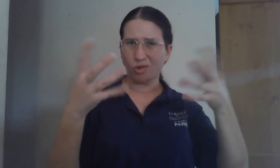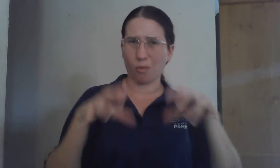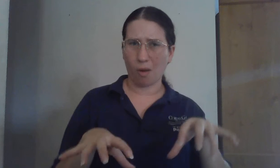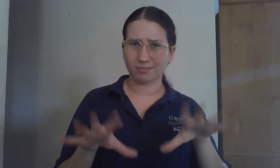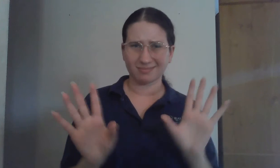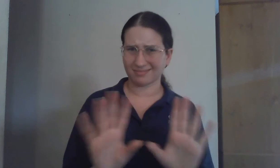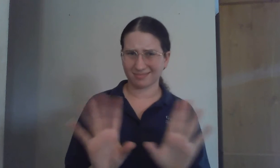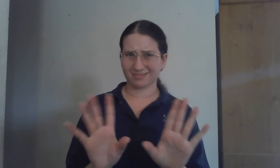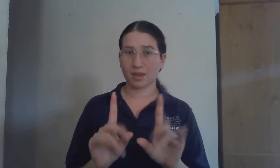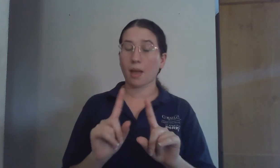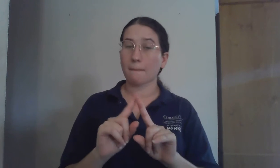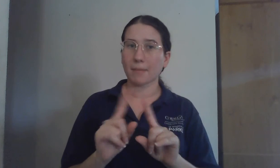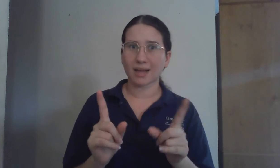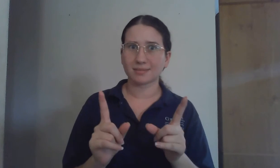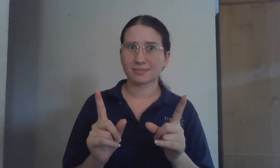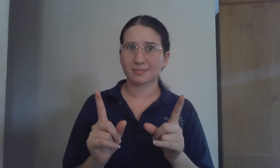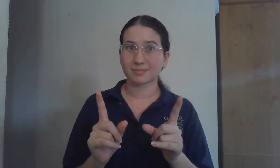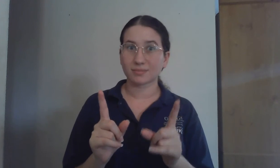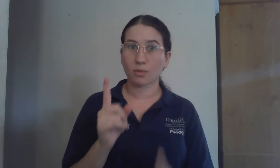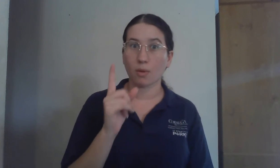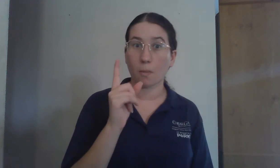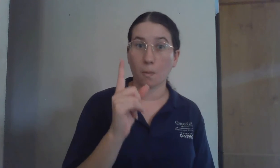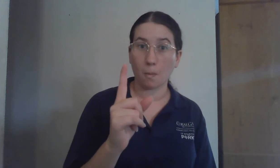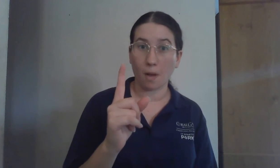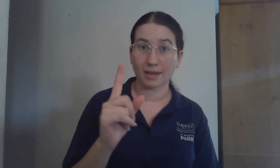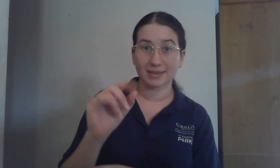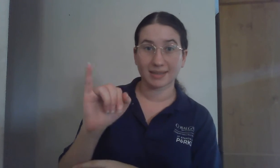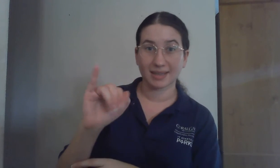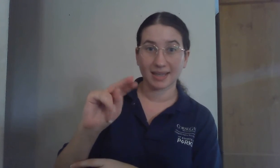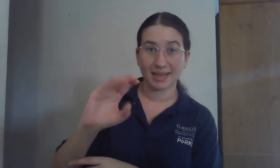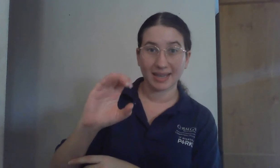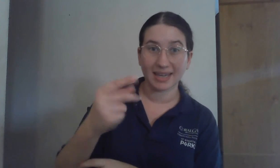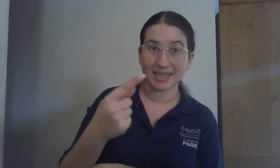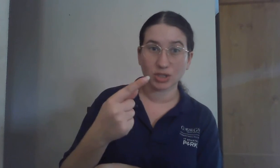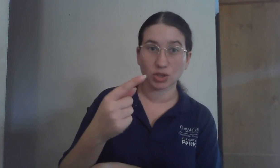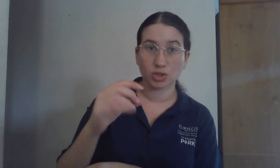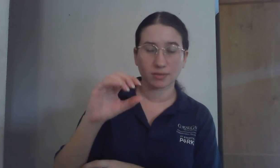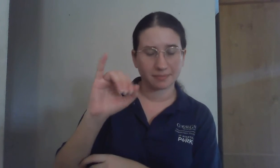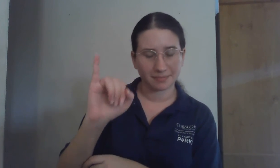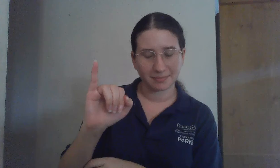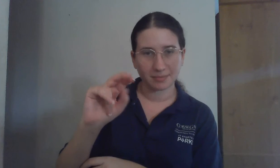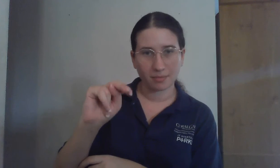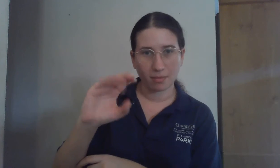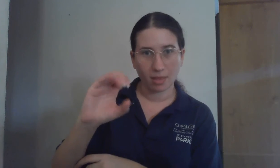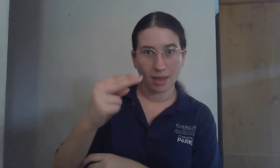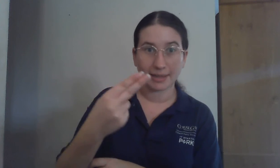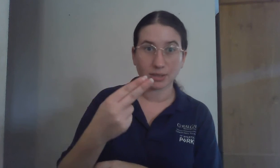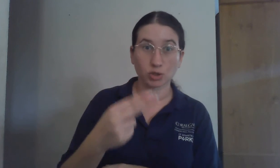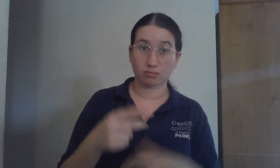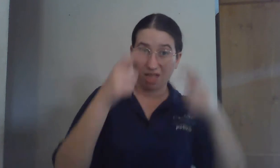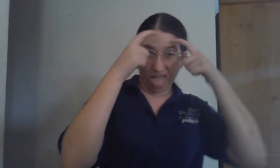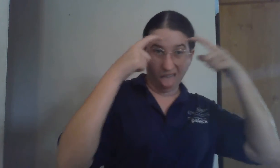difference is only 1 inch between looking arrogant and normal? 1 inch. 2.54 centimeters. Let's do a